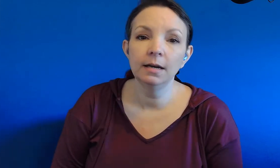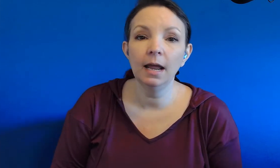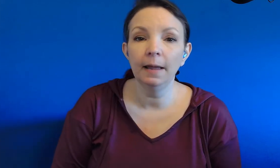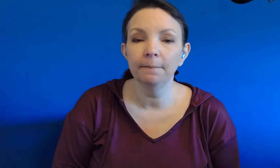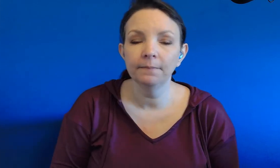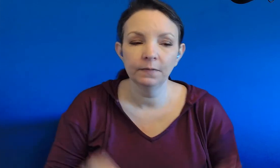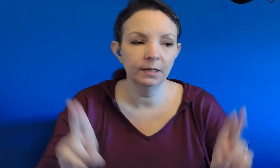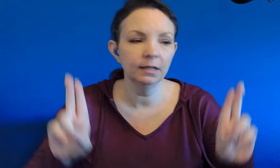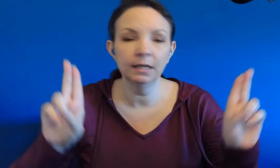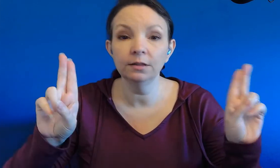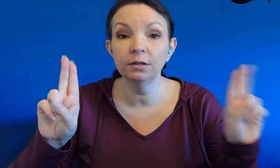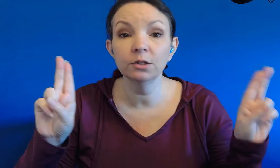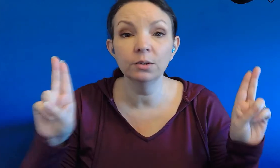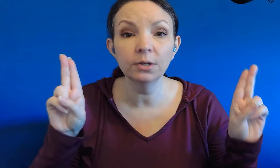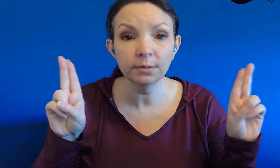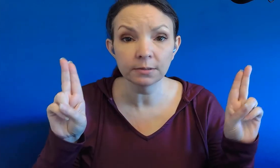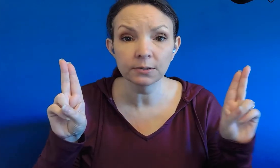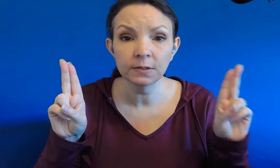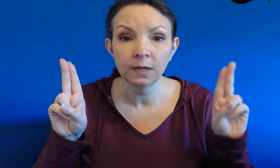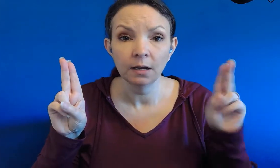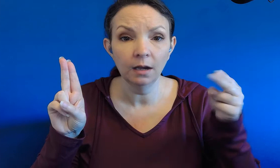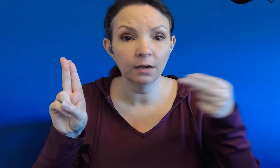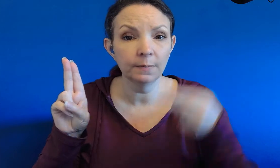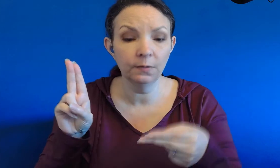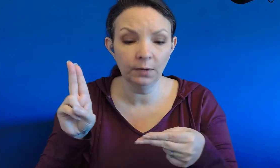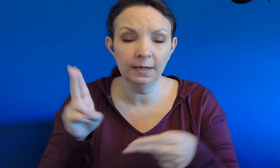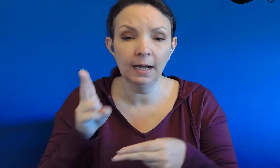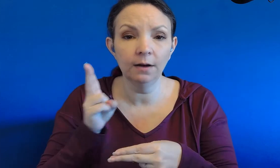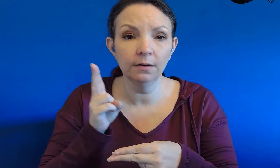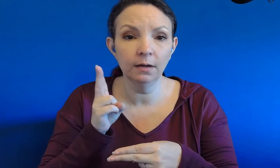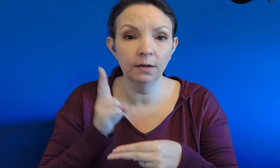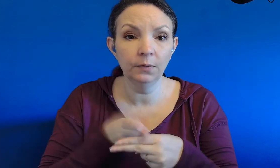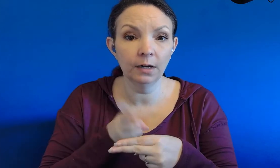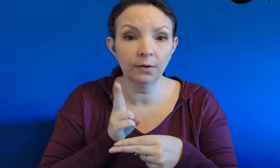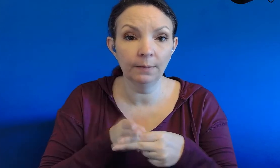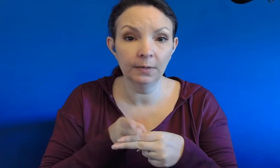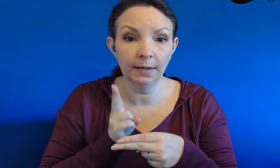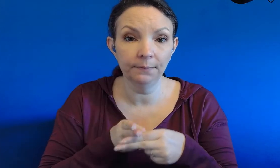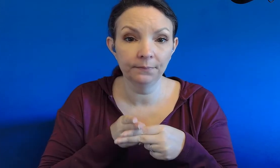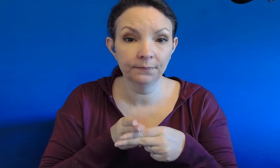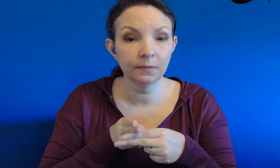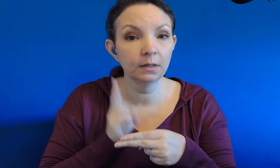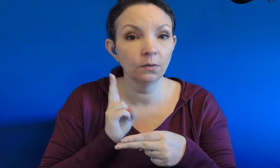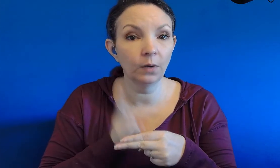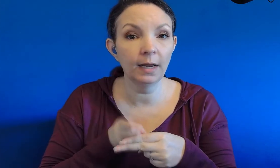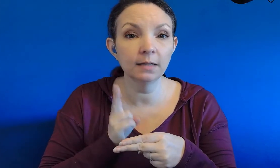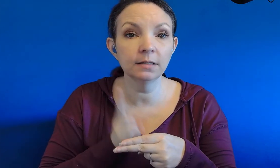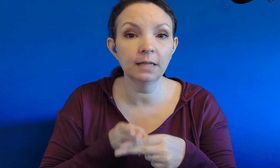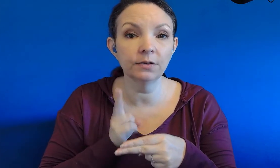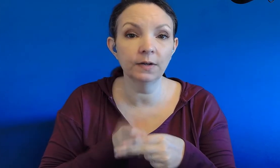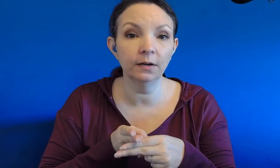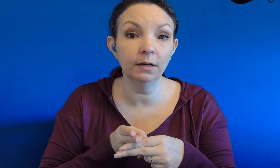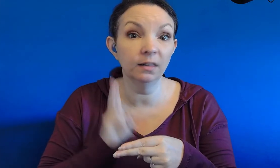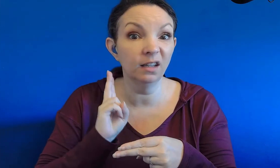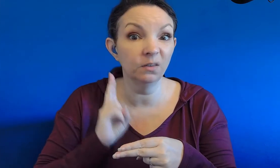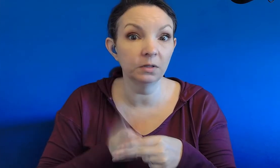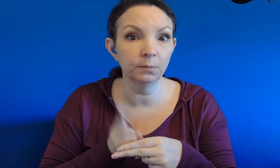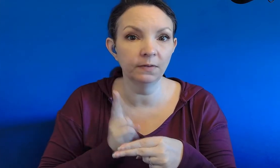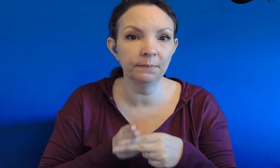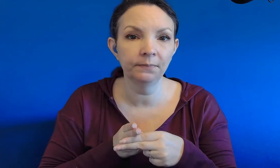Name. You can take your 2 U's and you can put one down and you're going to go up and down. One hand stationary and the other one's moving.